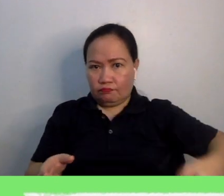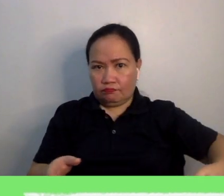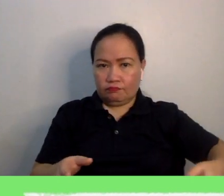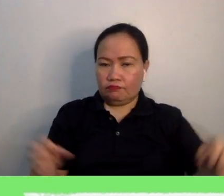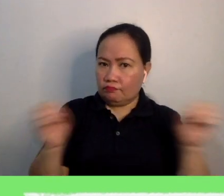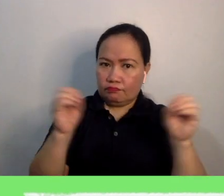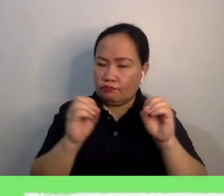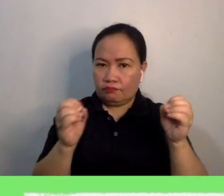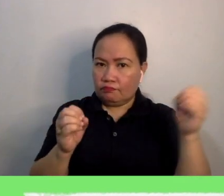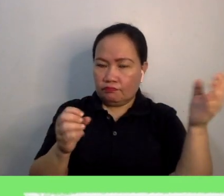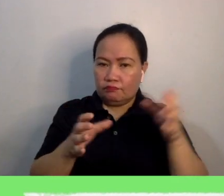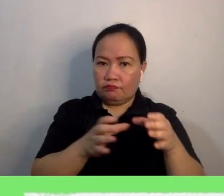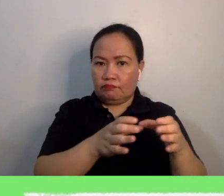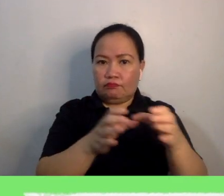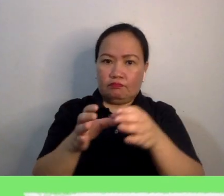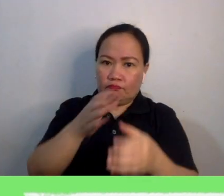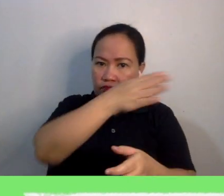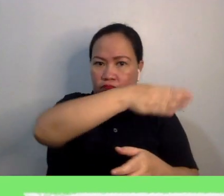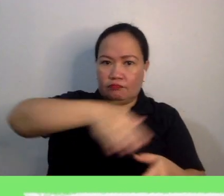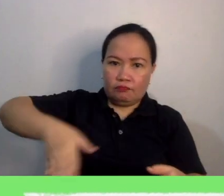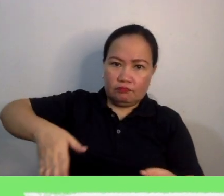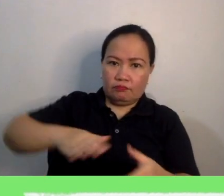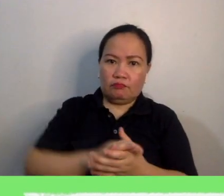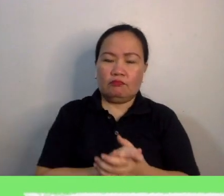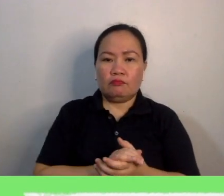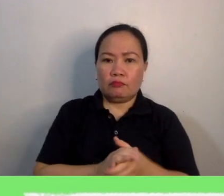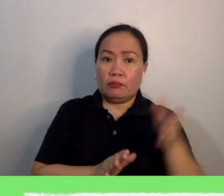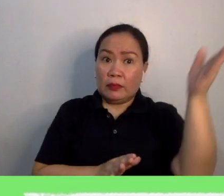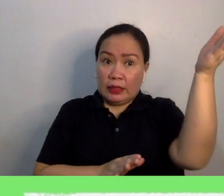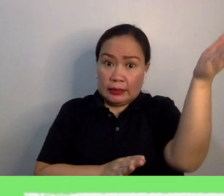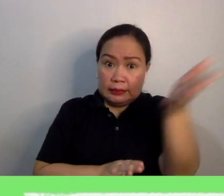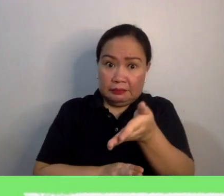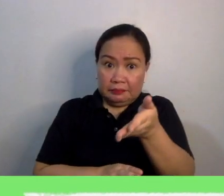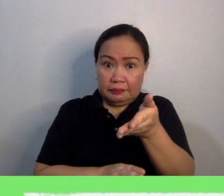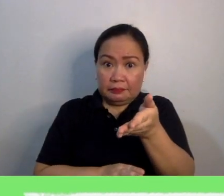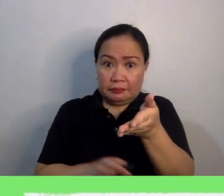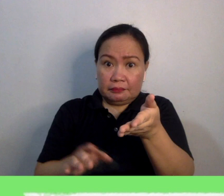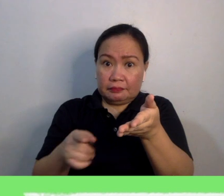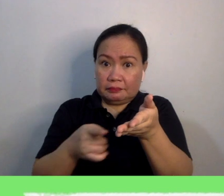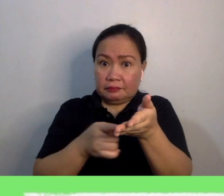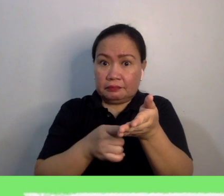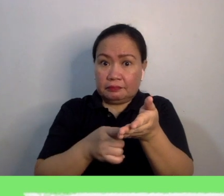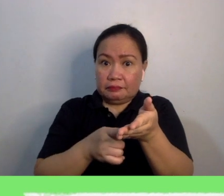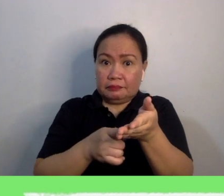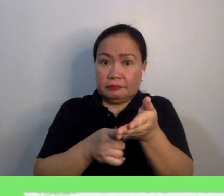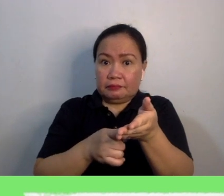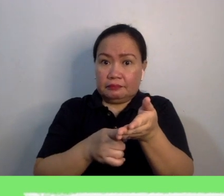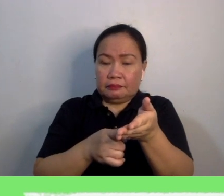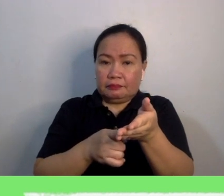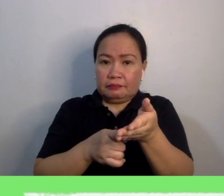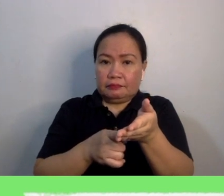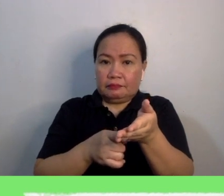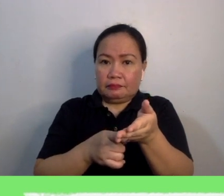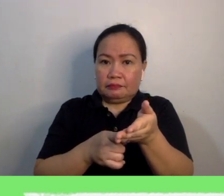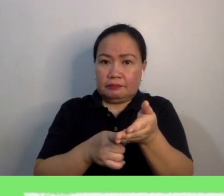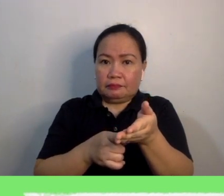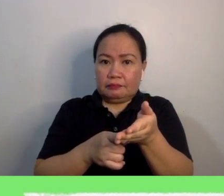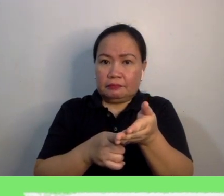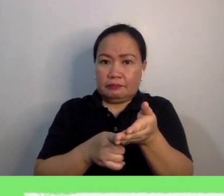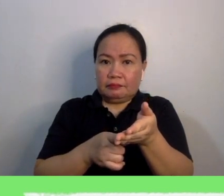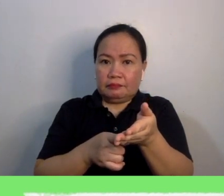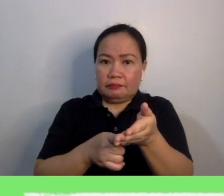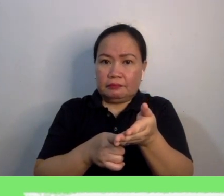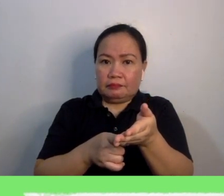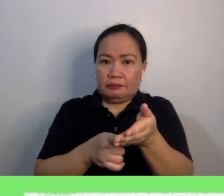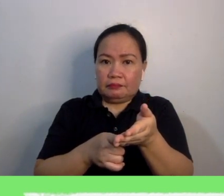So, wala po silang common side. Kagaya po nito, ito po is vertical to this angle. While this